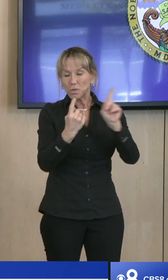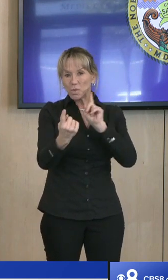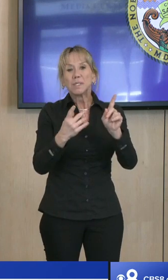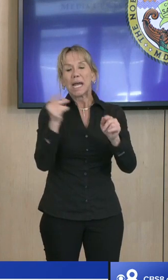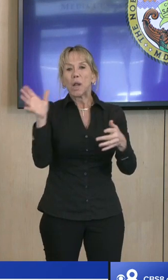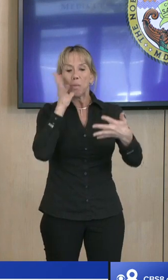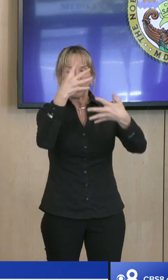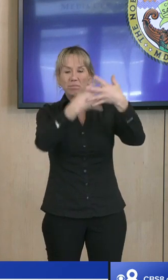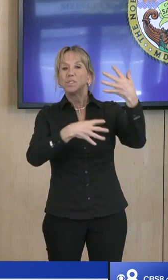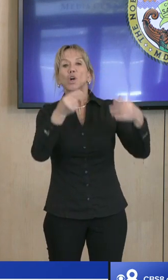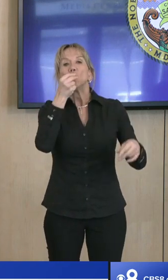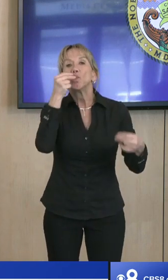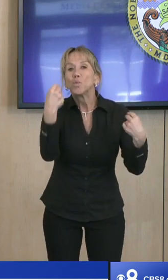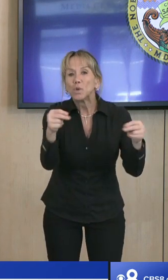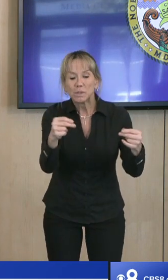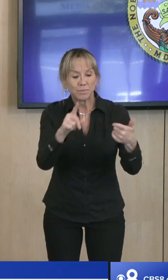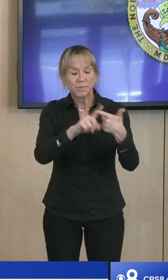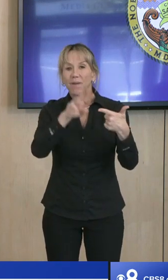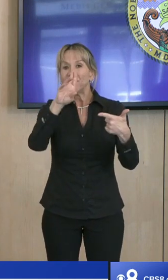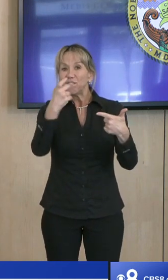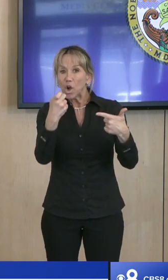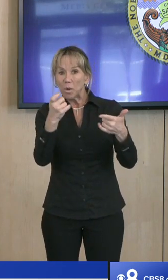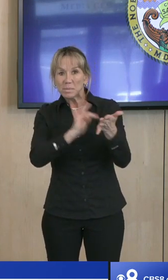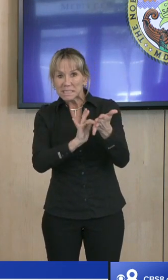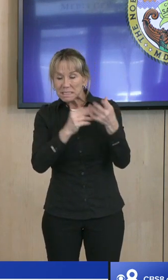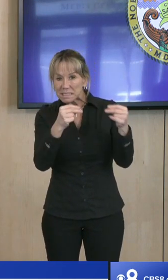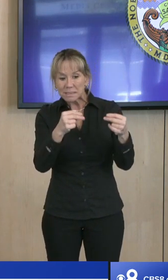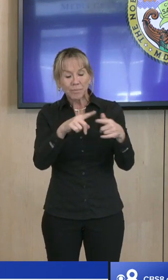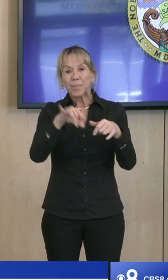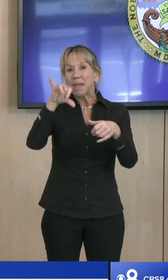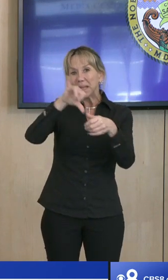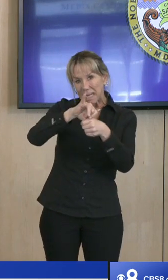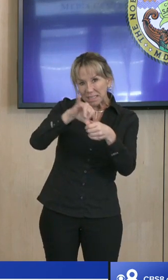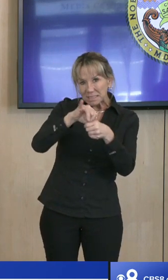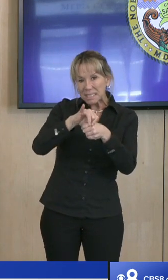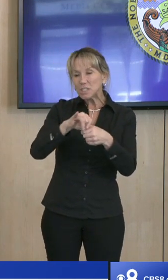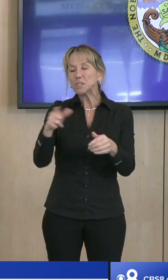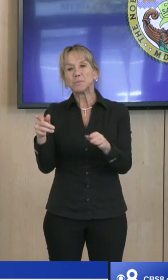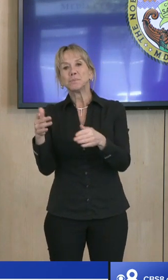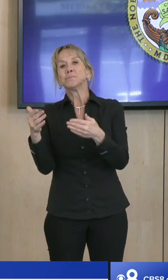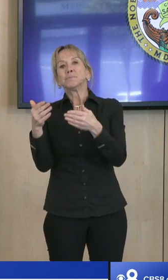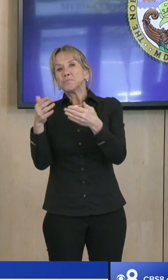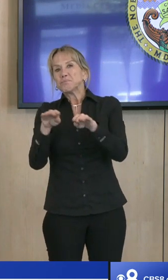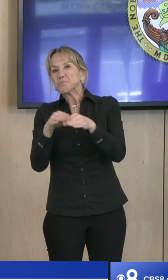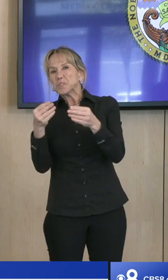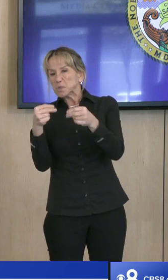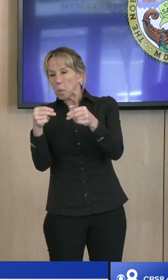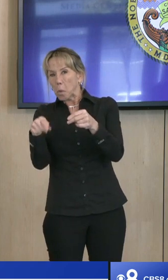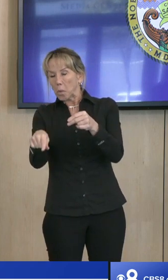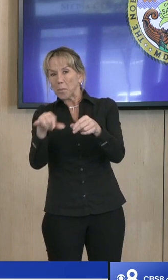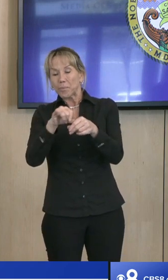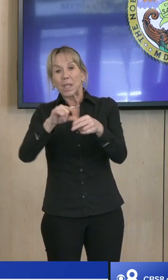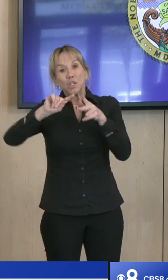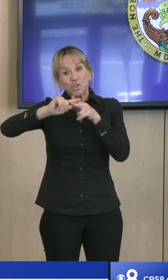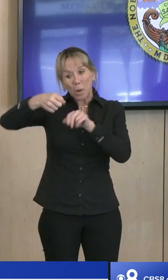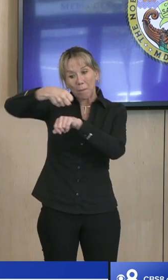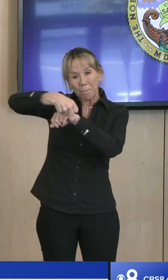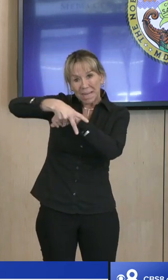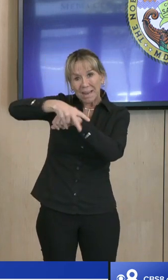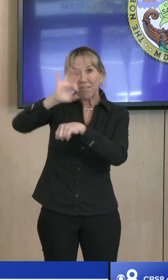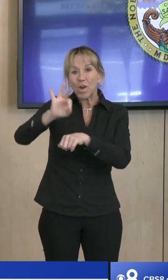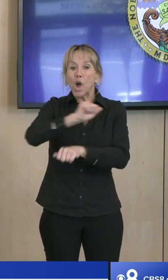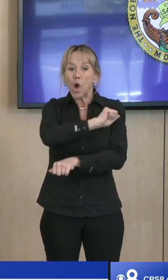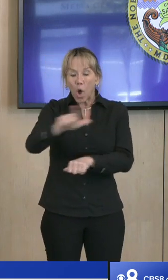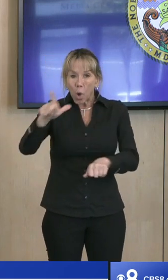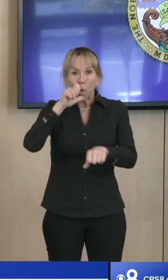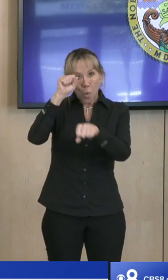those to include grocery stores, pharmacies, gas stations, and convenience stores. For these facilities, starting at midnight Friday, your